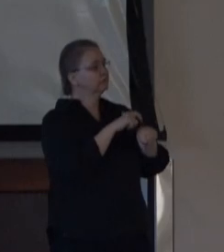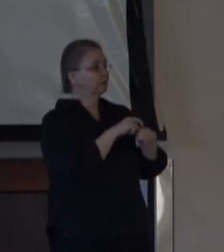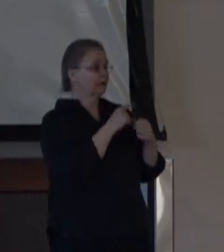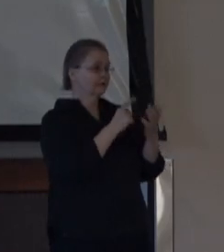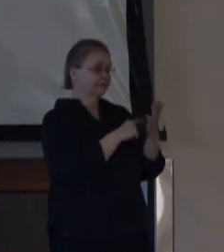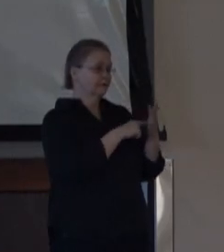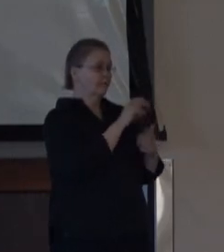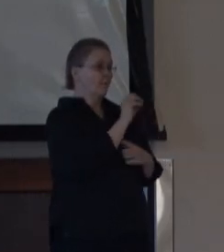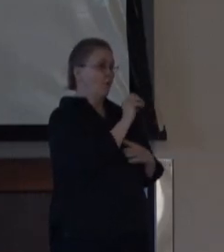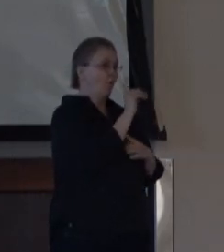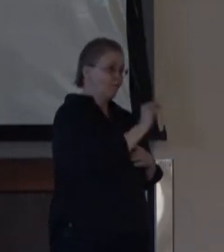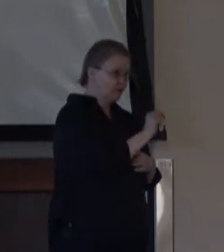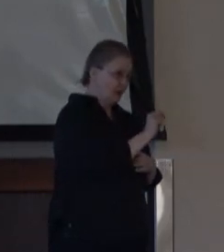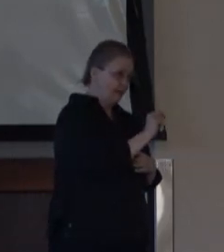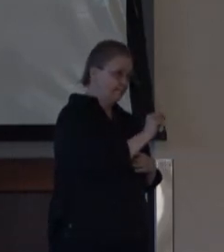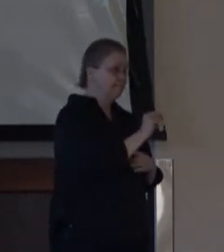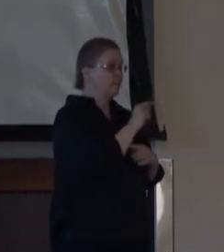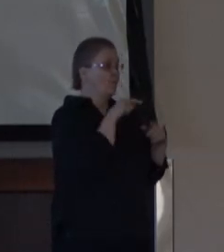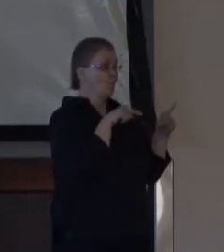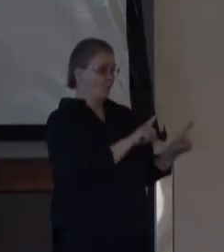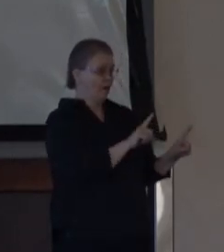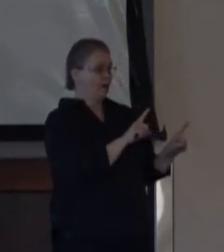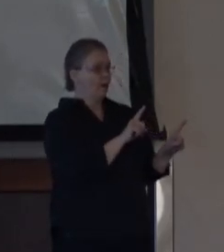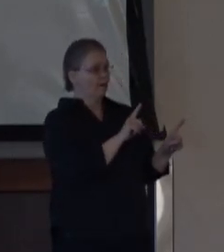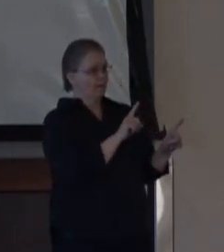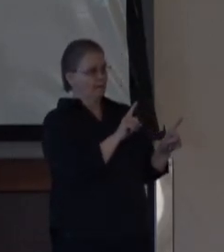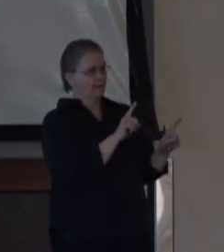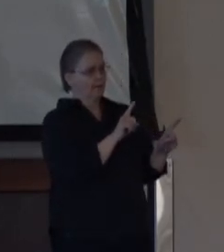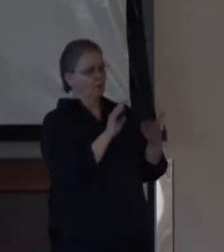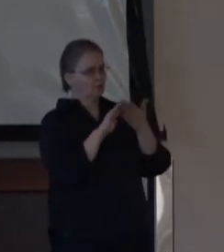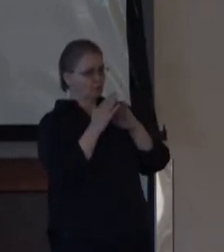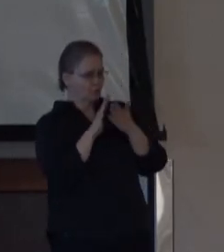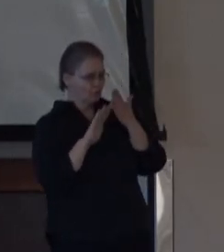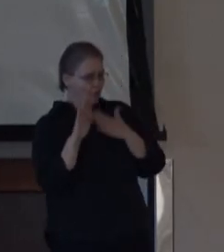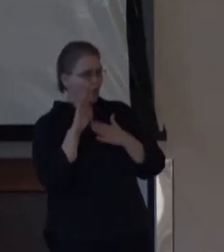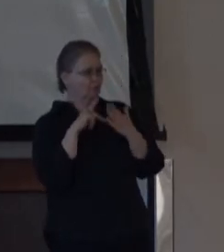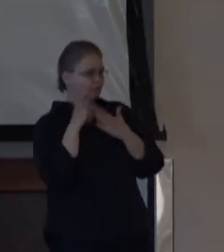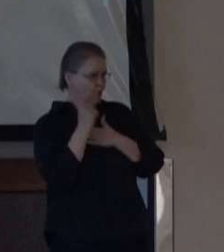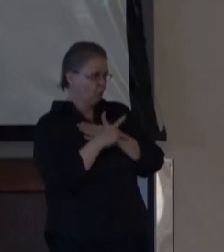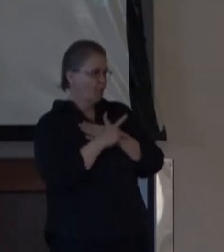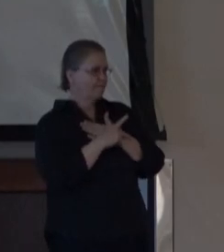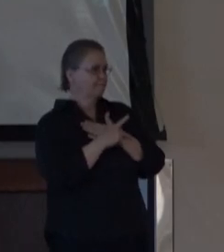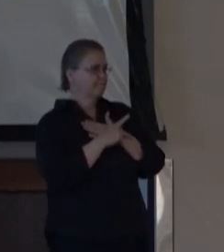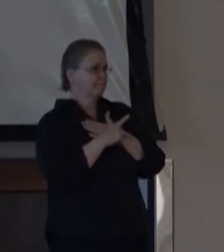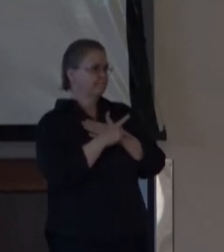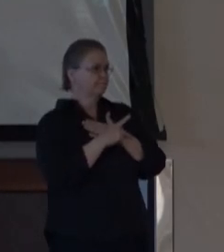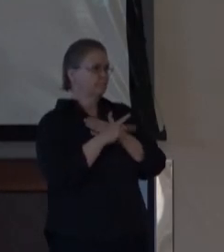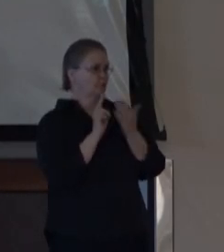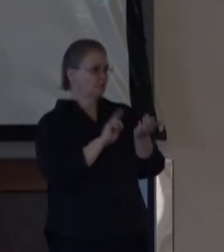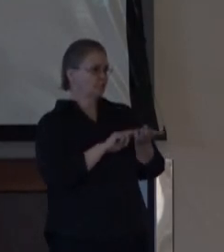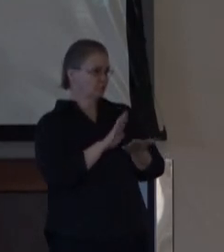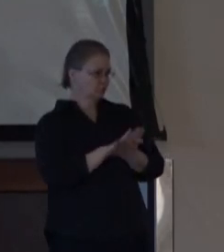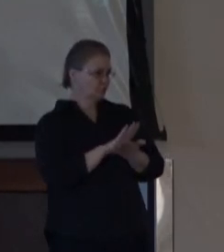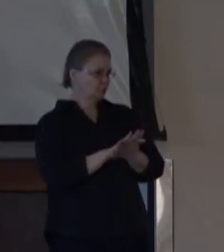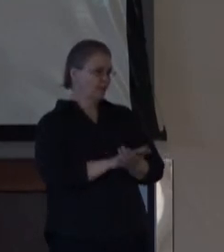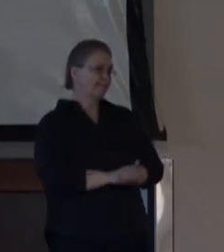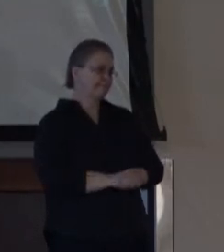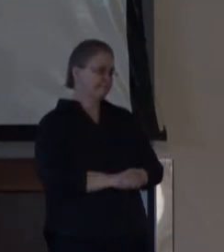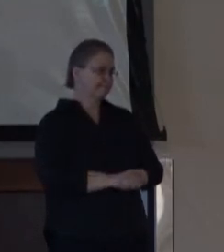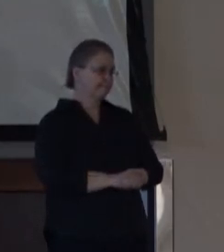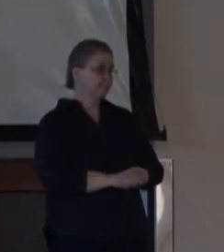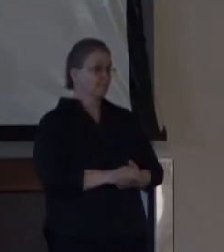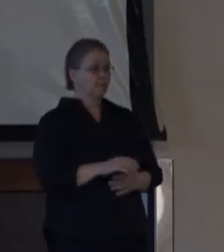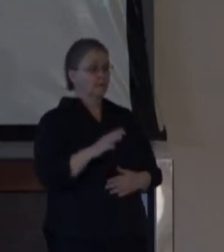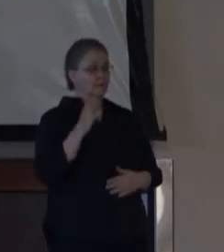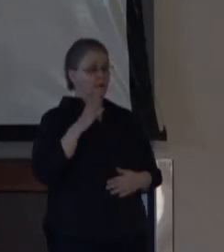had to work overtime while I was doing my community college program and nursing school.